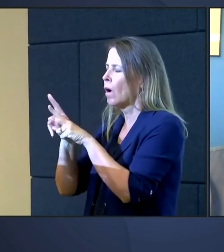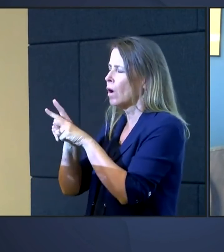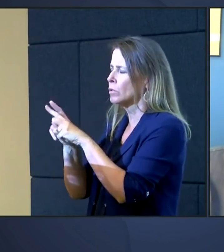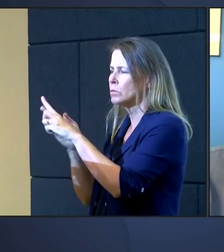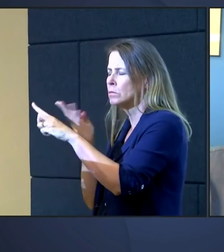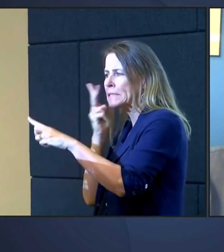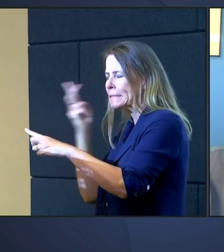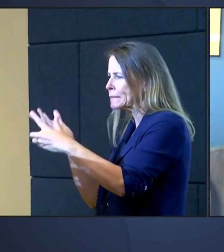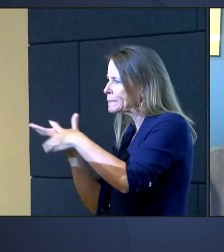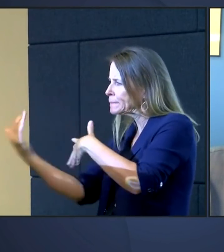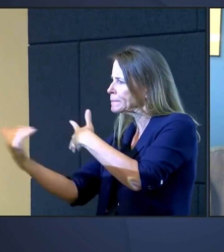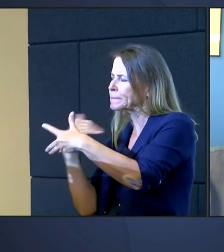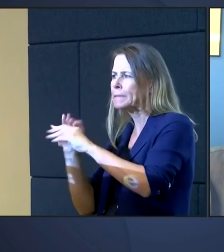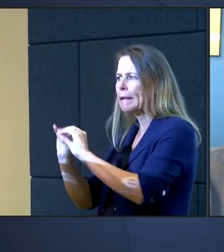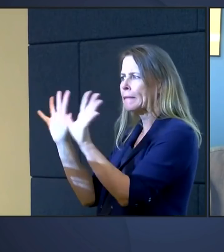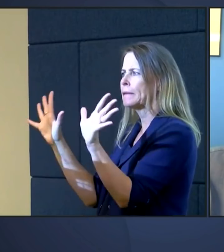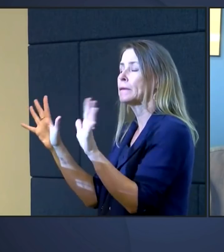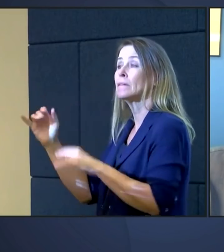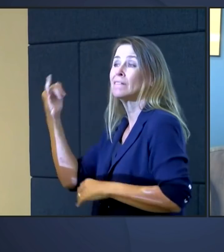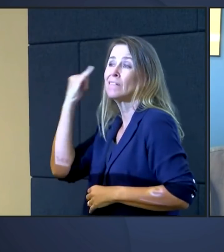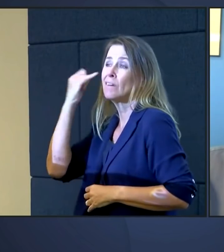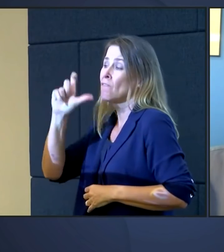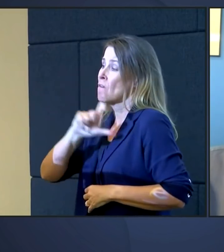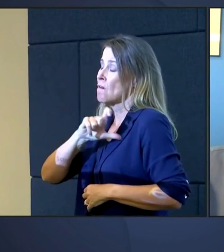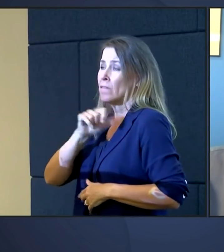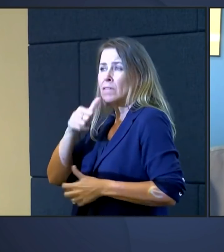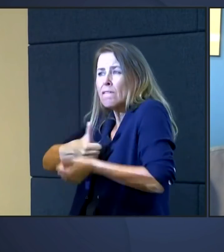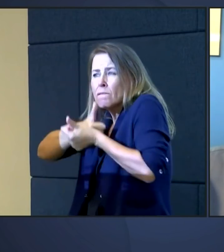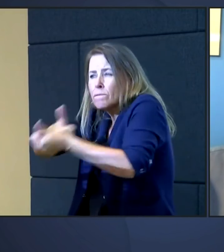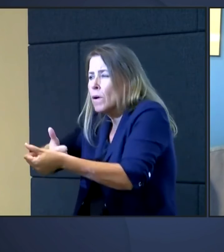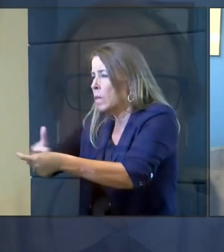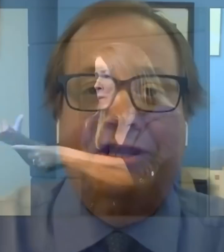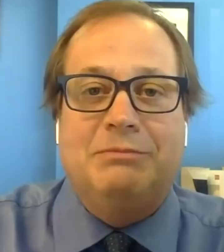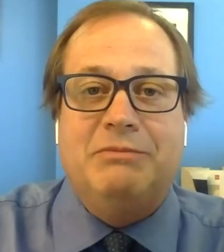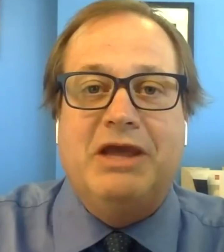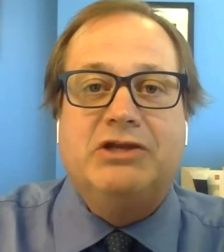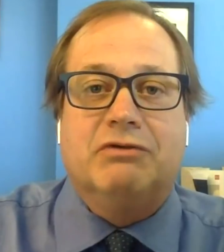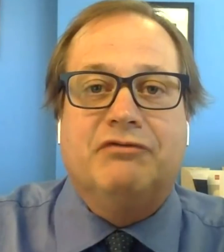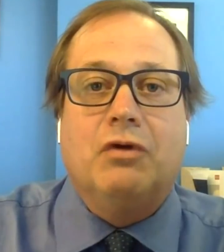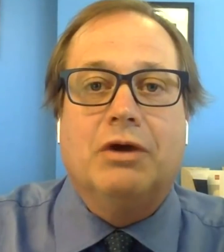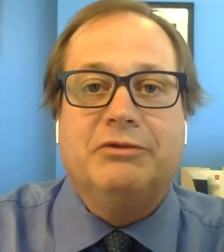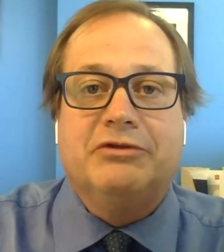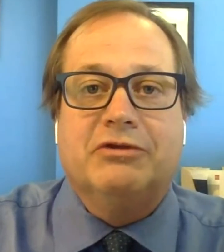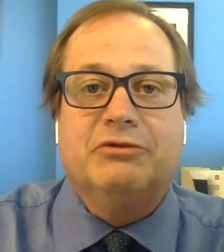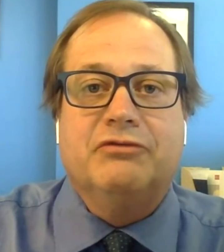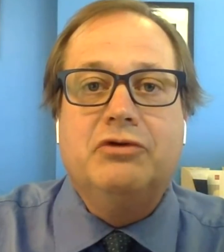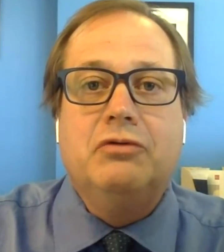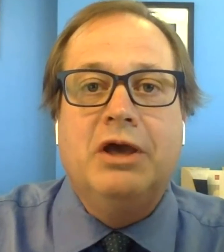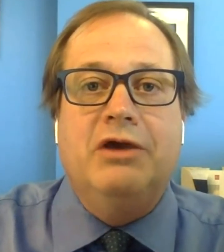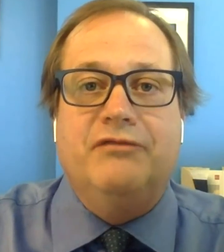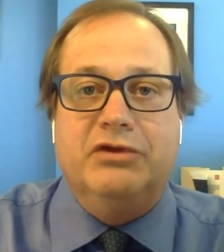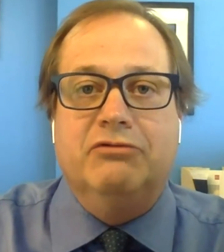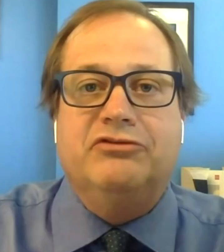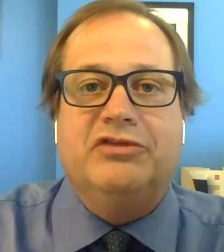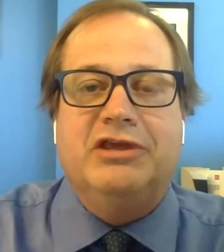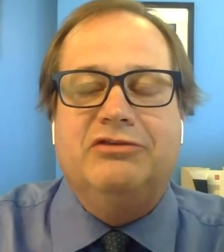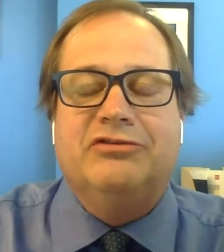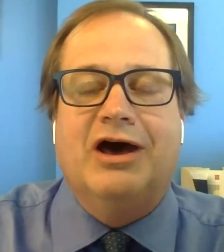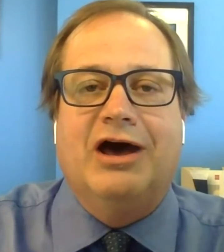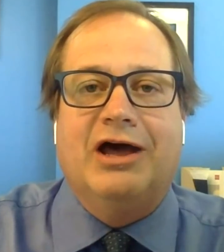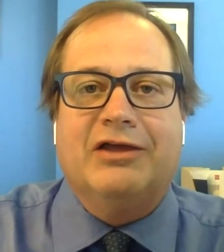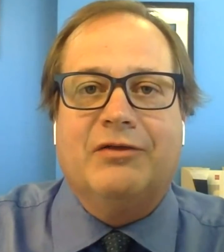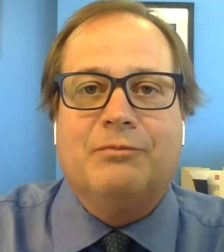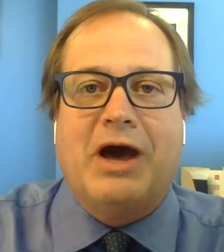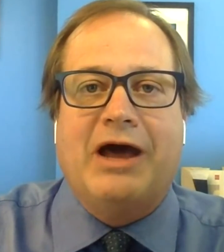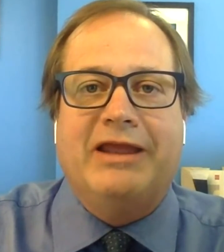been terminated otherwise, is what the chief said. The chief himself said there need to be major reforms in terms of who views